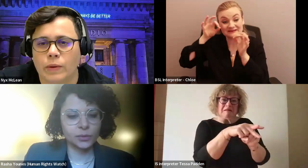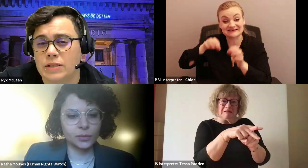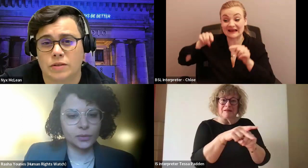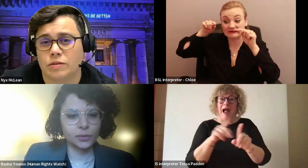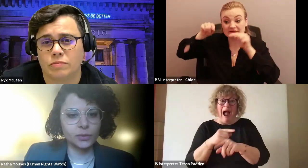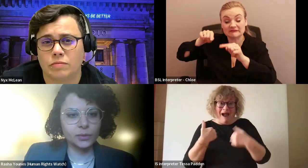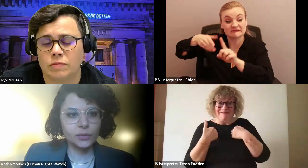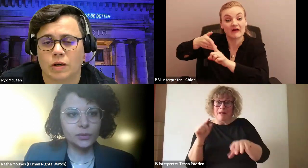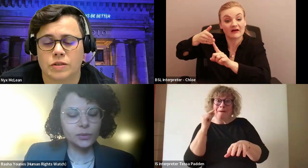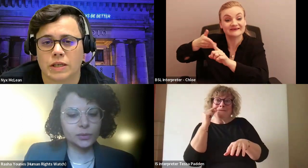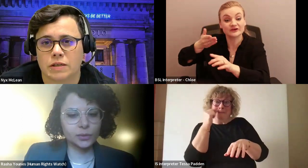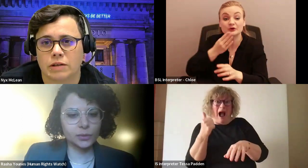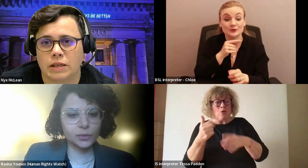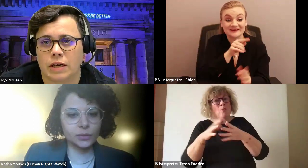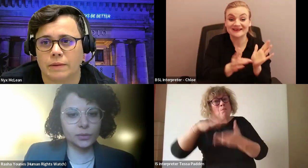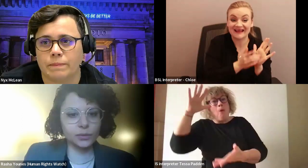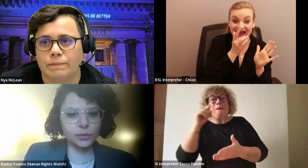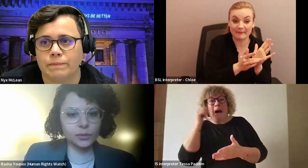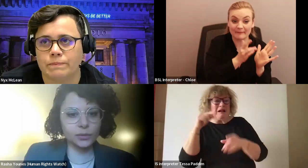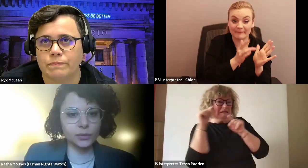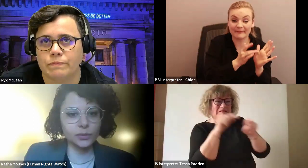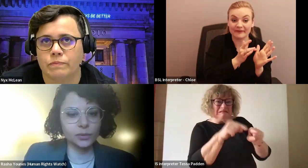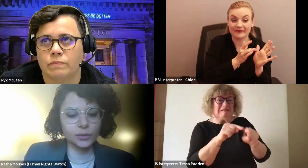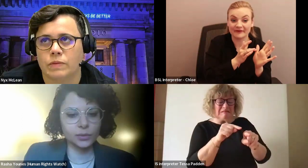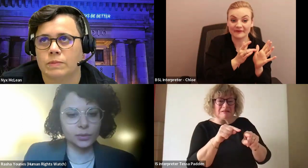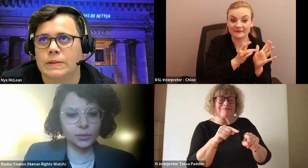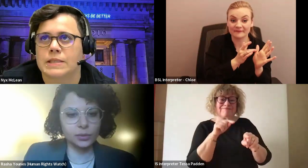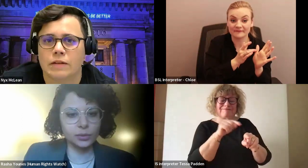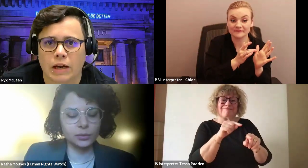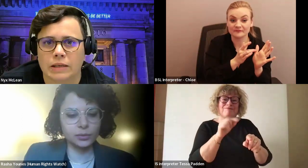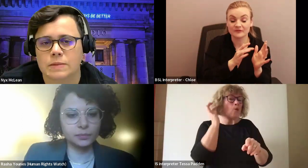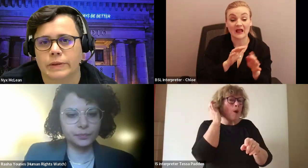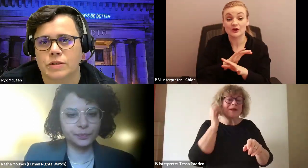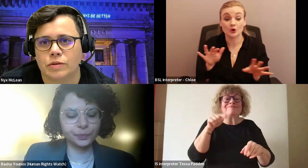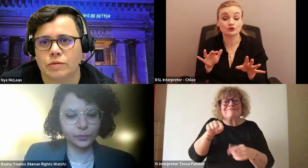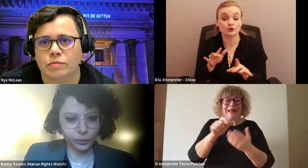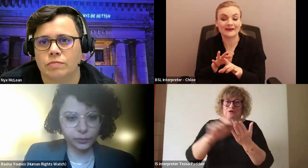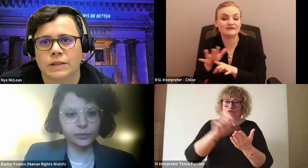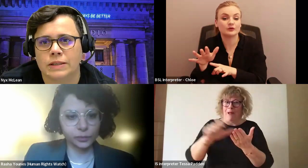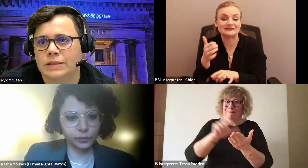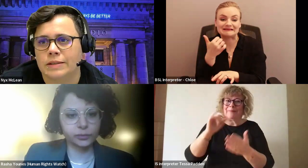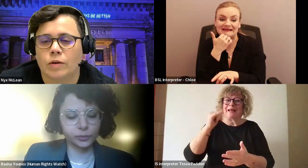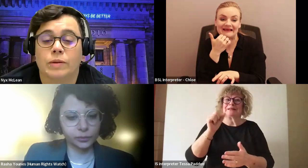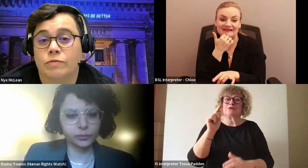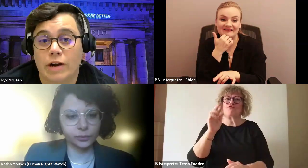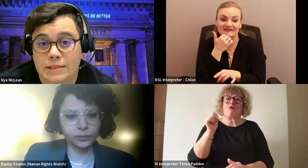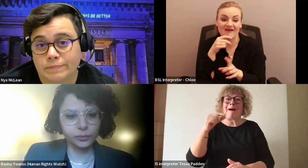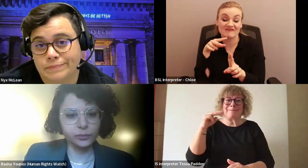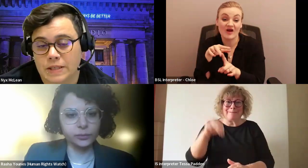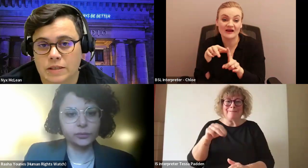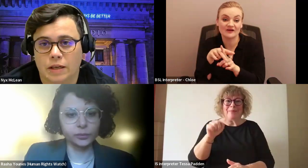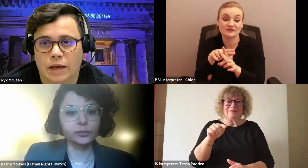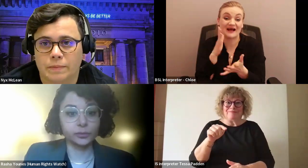a way to not to necessarily implement state violence, but to hold them for